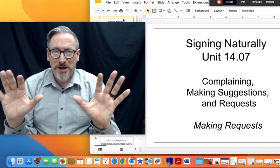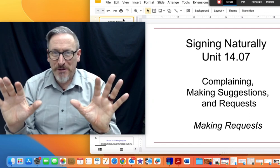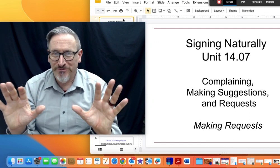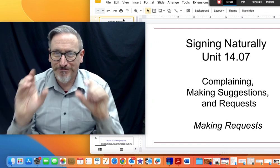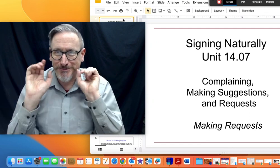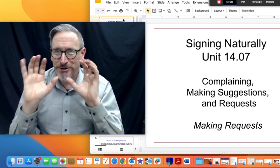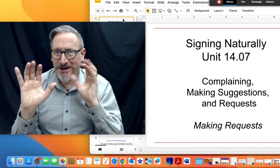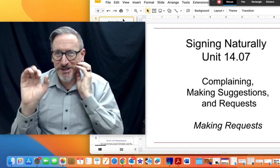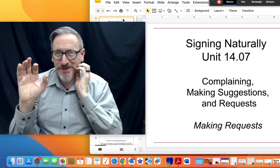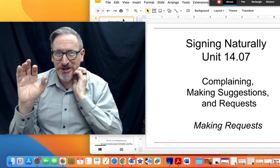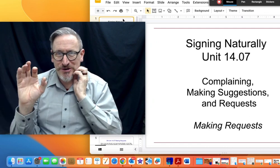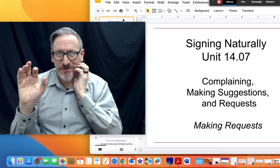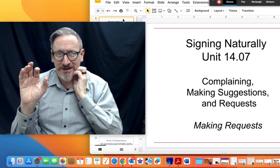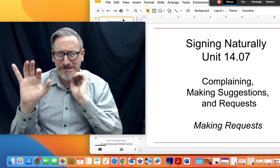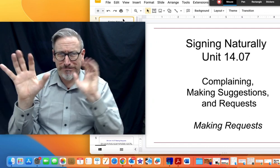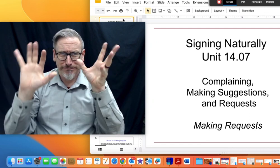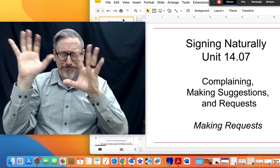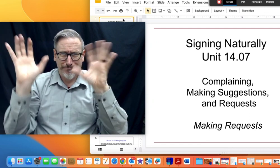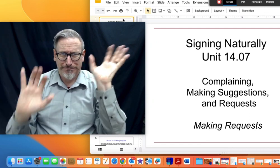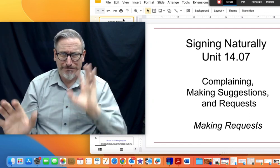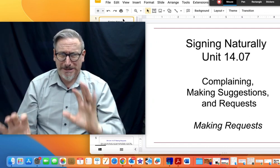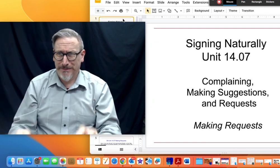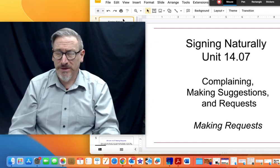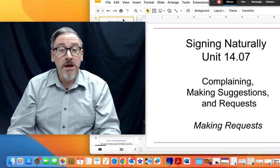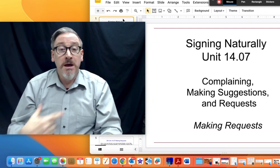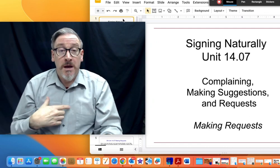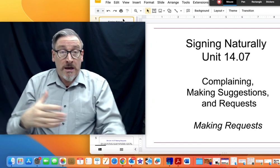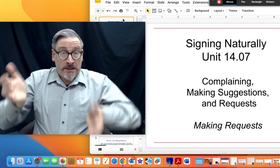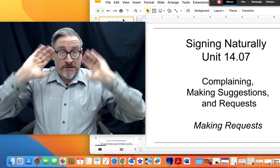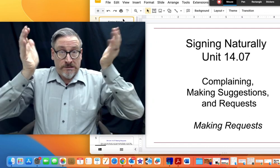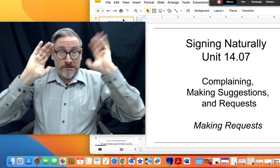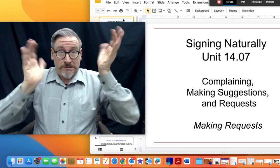new webcam. Sorry, just making sure everything's set up.